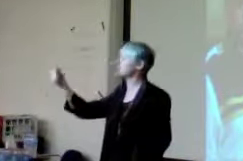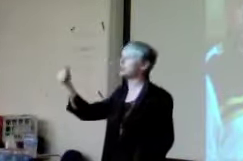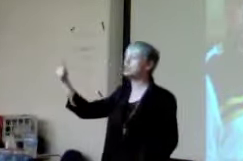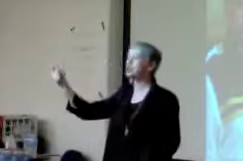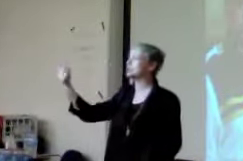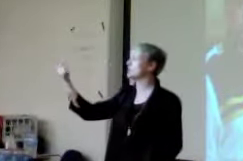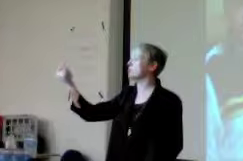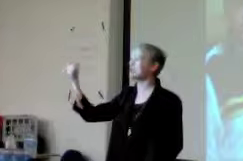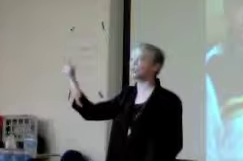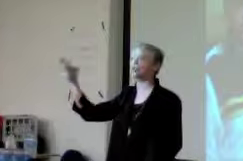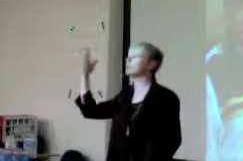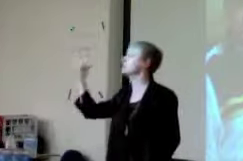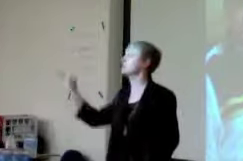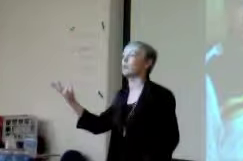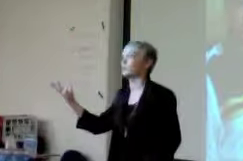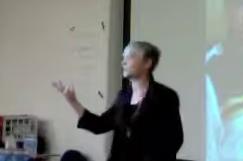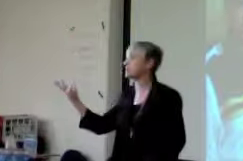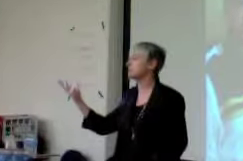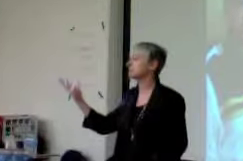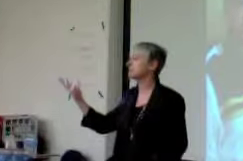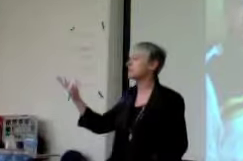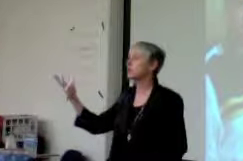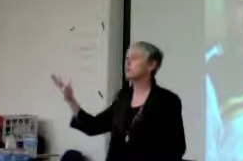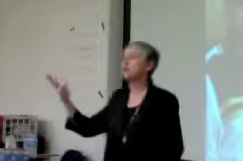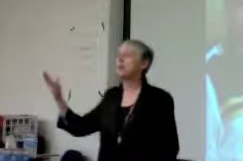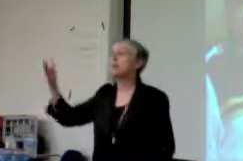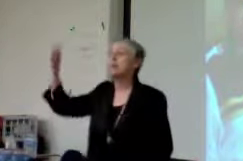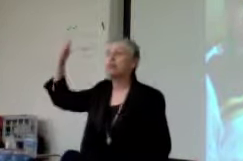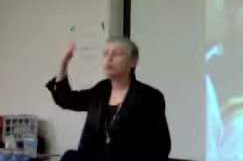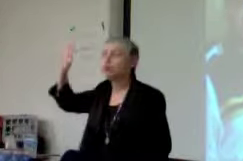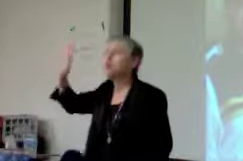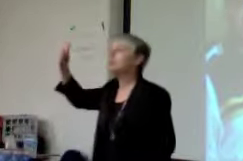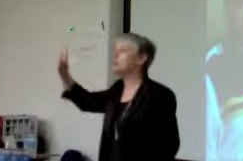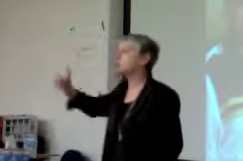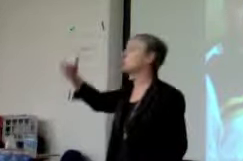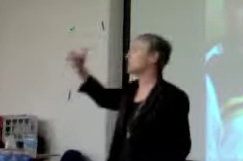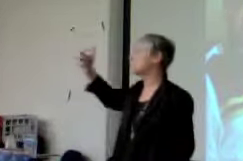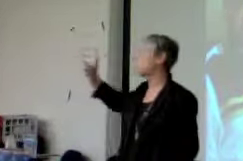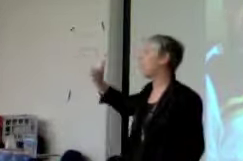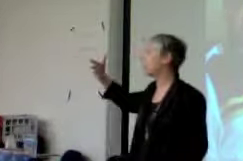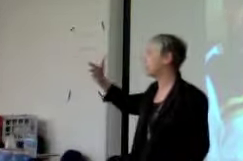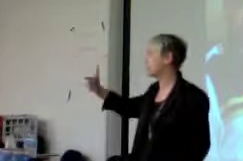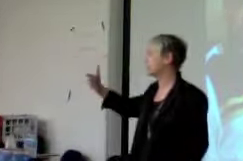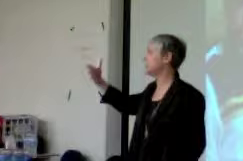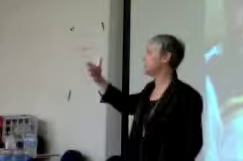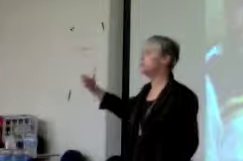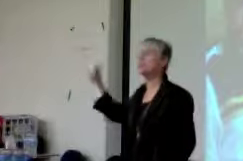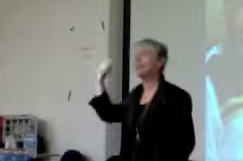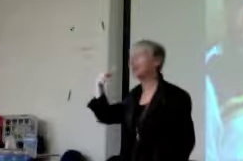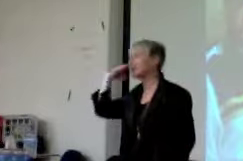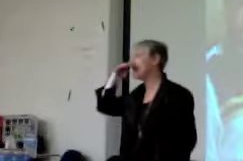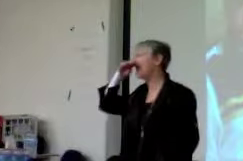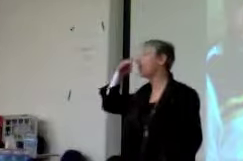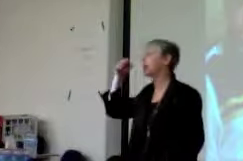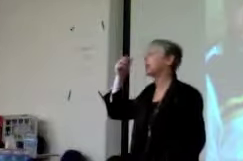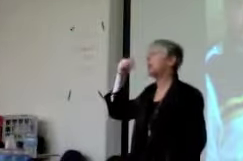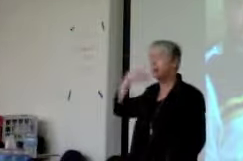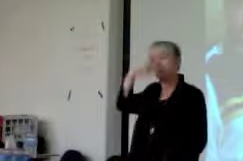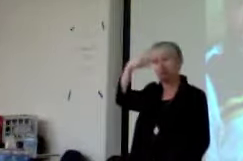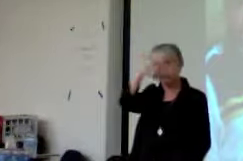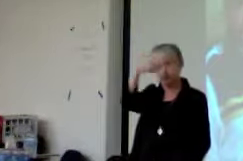same frustrations, joys, wishes, dreams, and hopes. It's really cool to be part of the ability to do this. I gotta tell